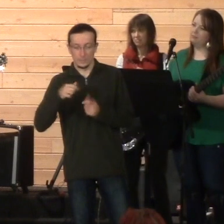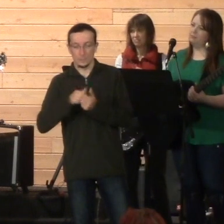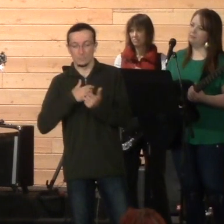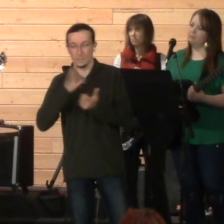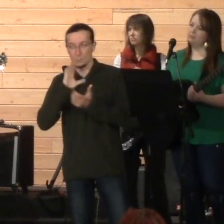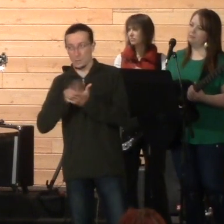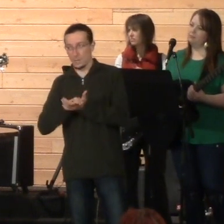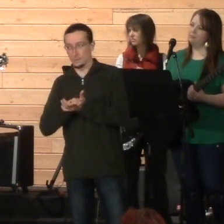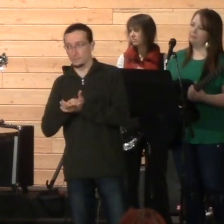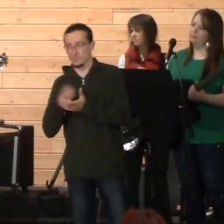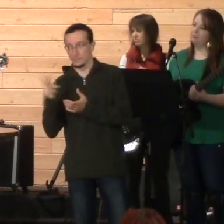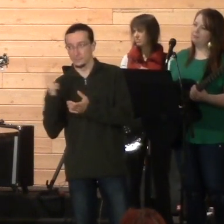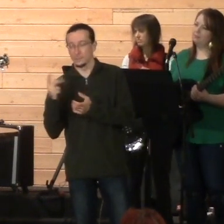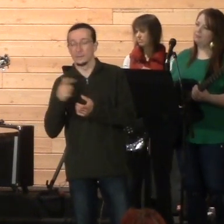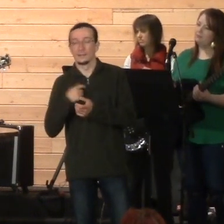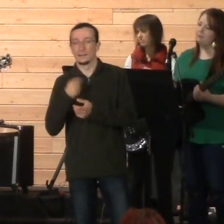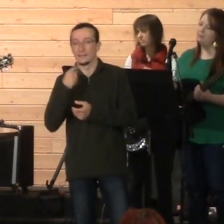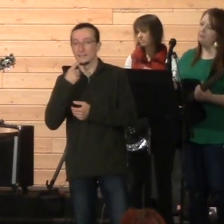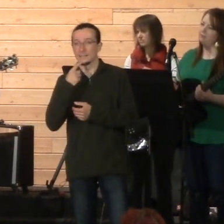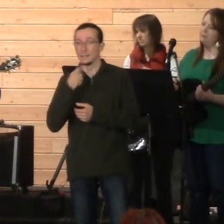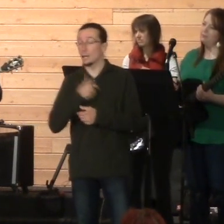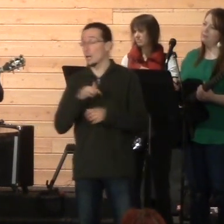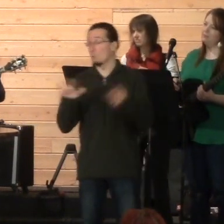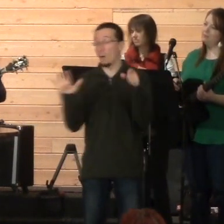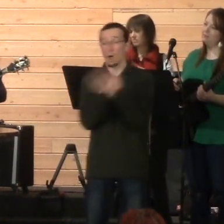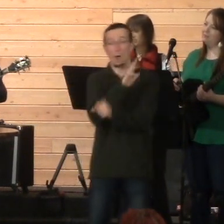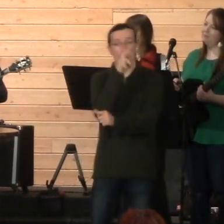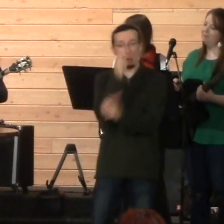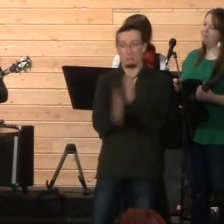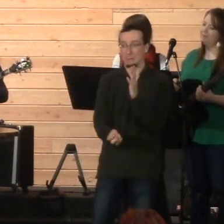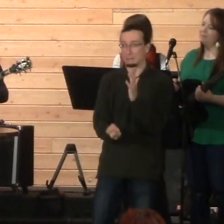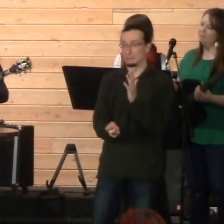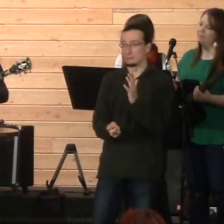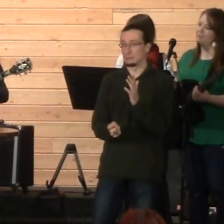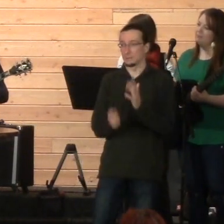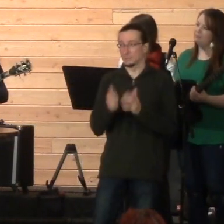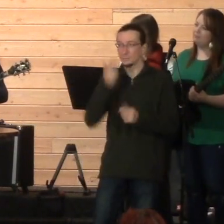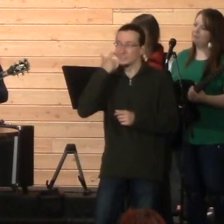wife, and I said, I'm all in, just the other day.